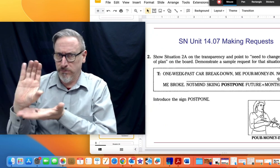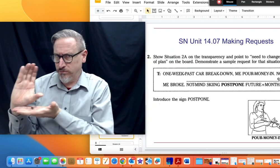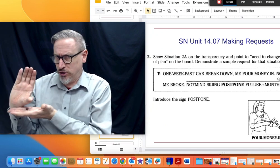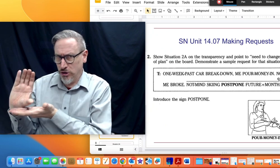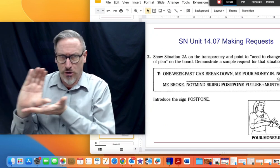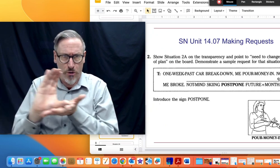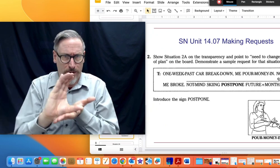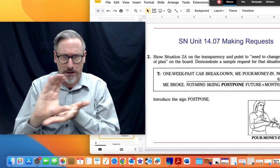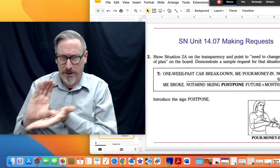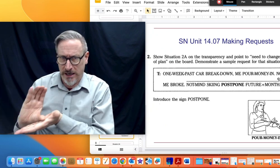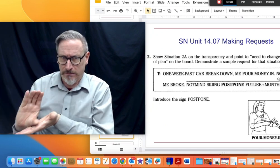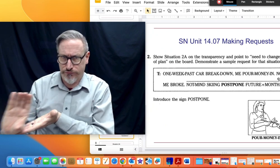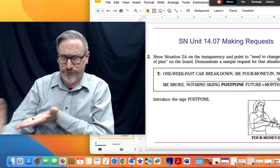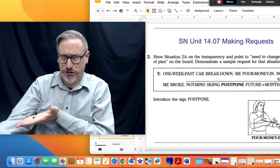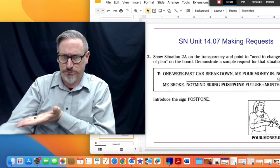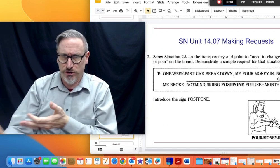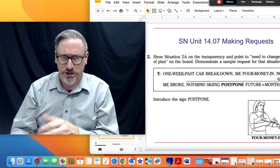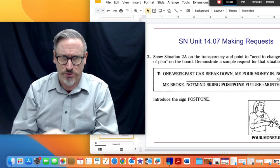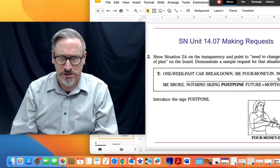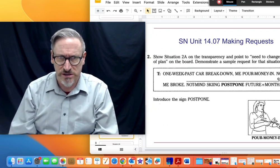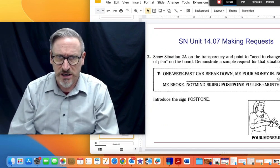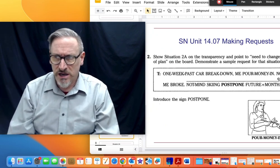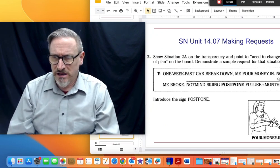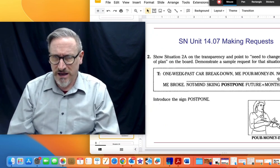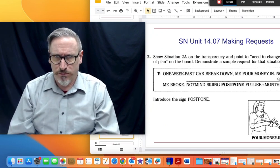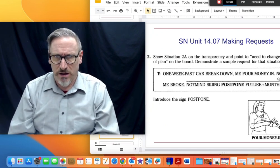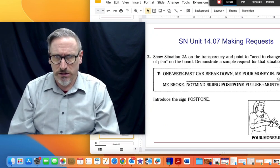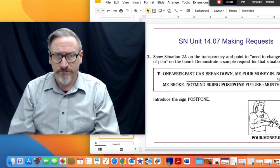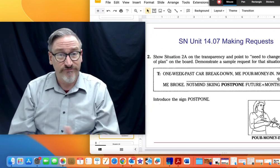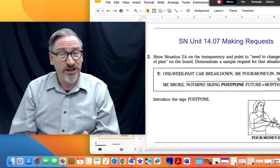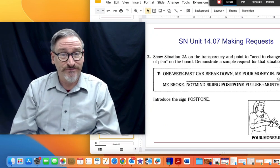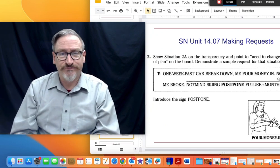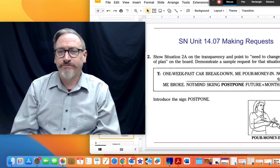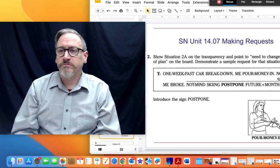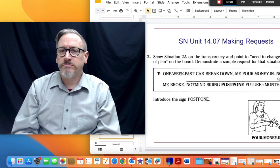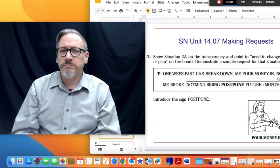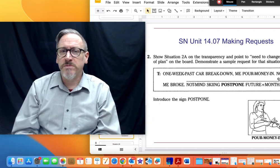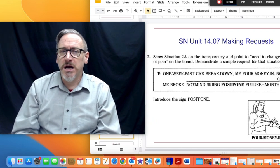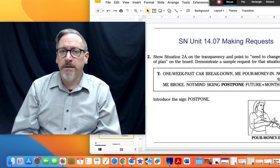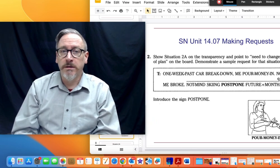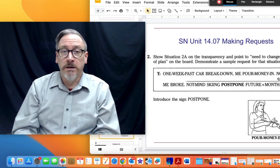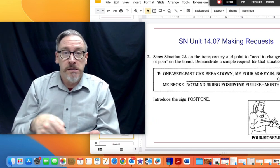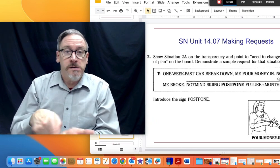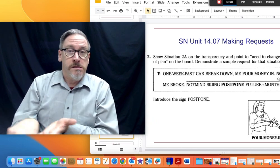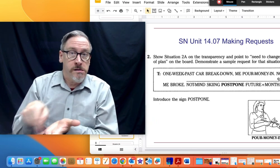I took a whole pile of money and pushed it towards that problem, right?